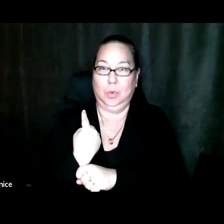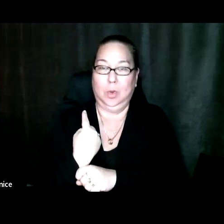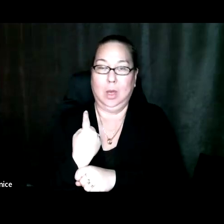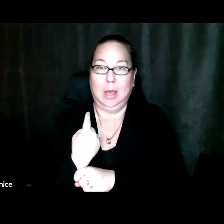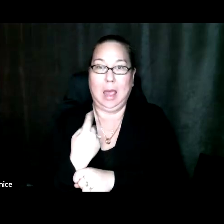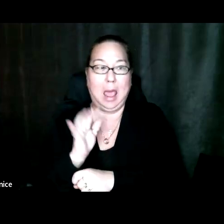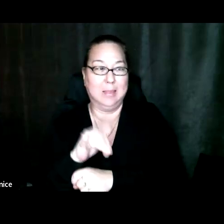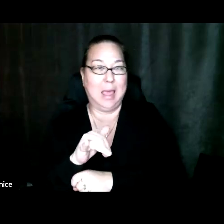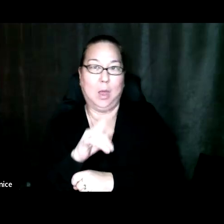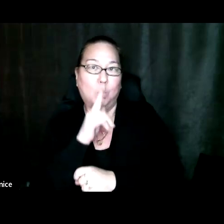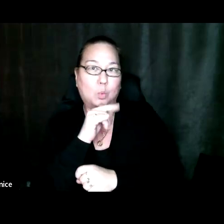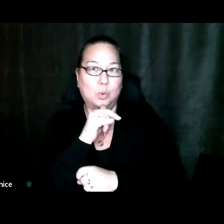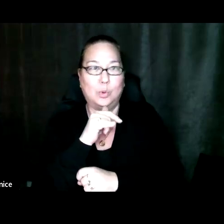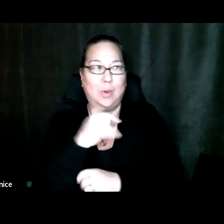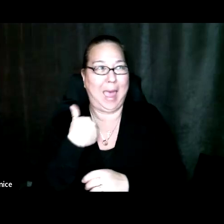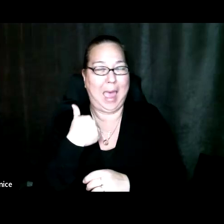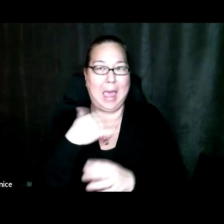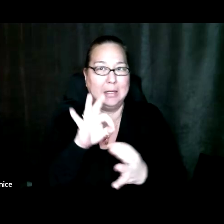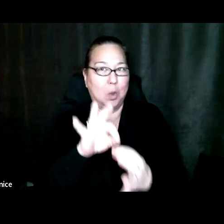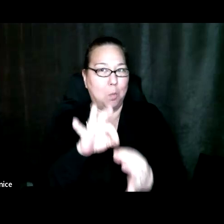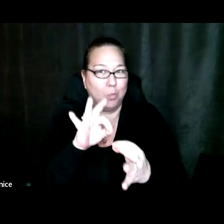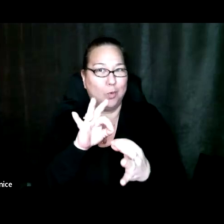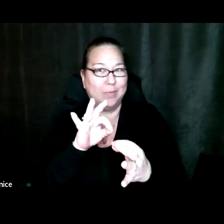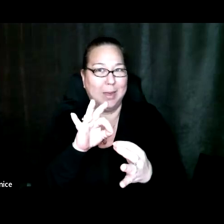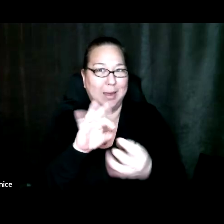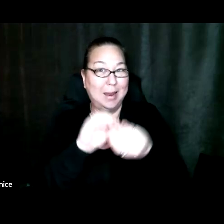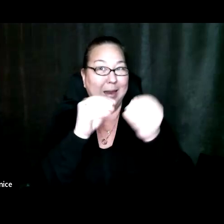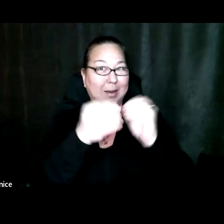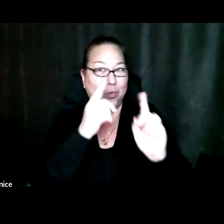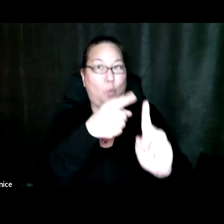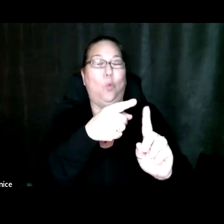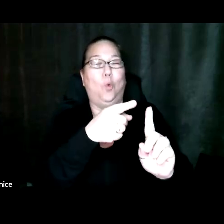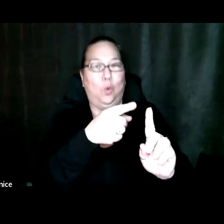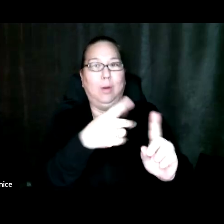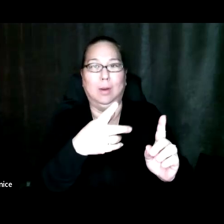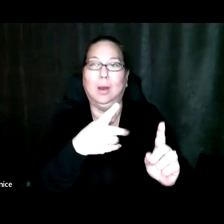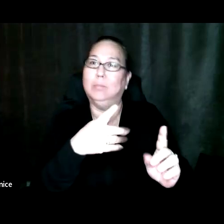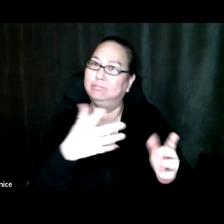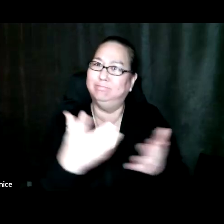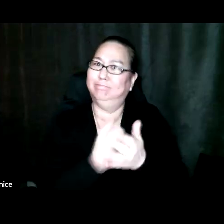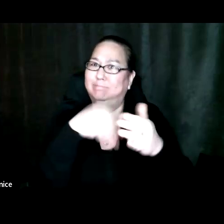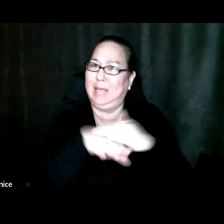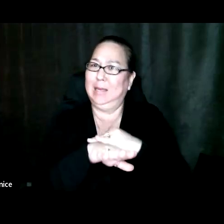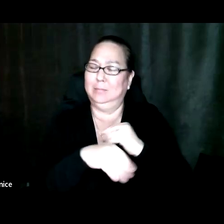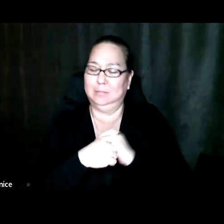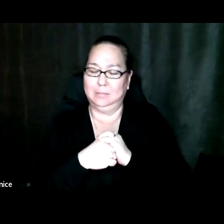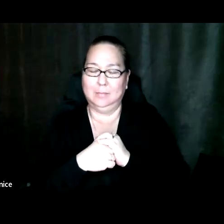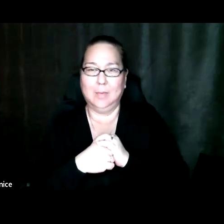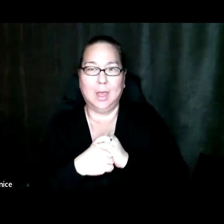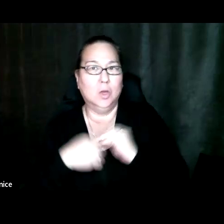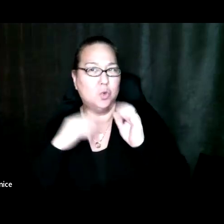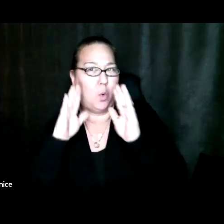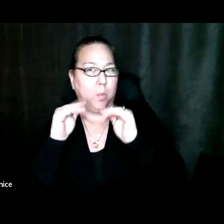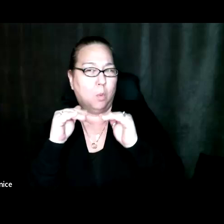had at least a perfect score got in. So it will be interesting to see if that data continues for